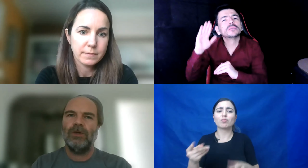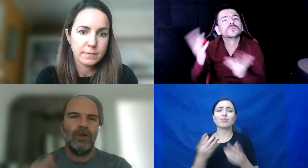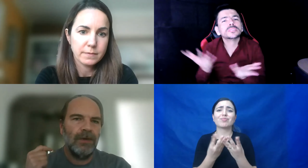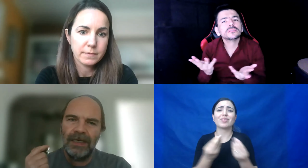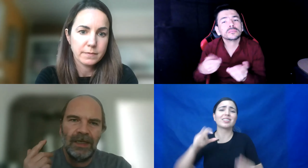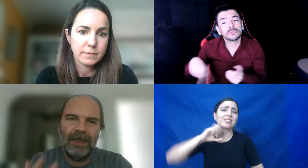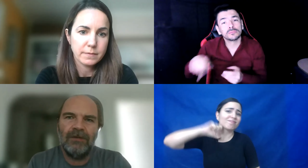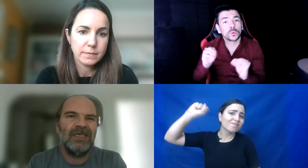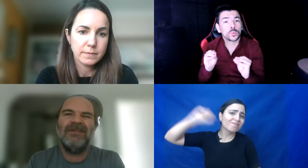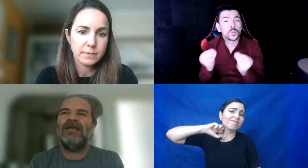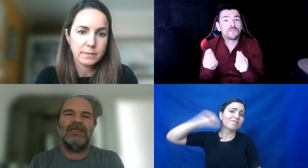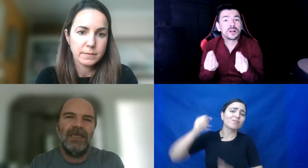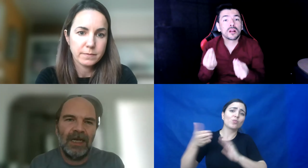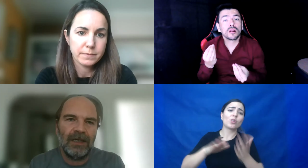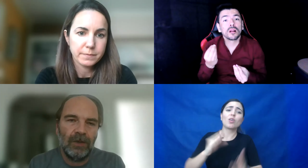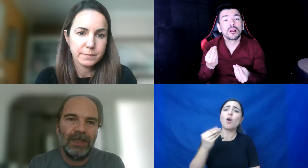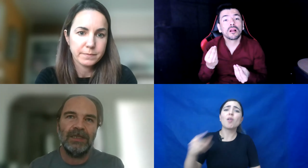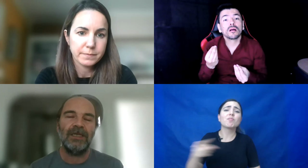main problem was the